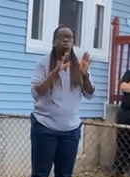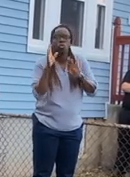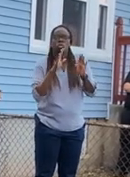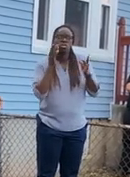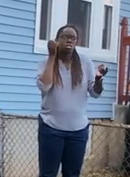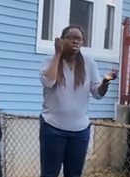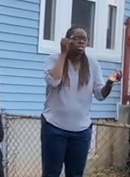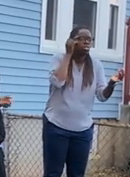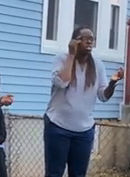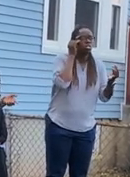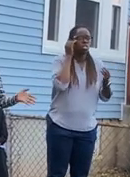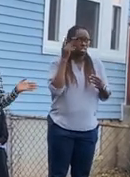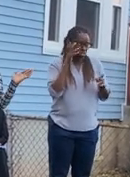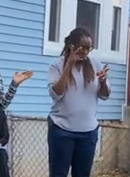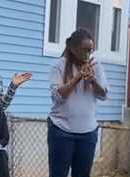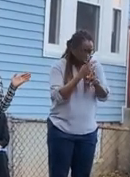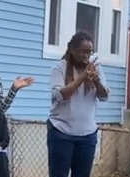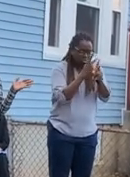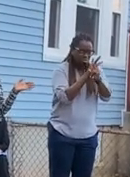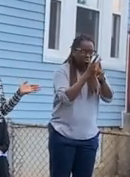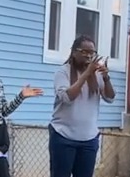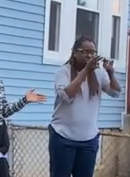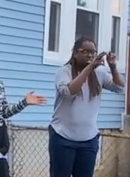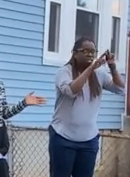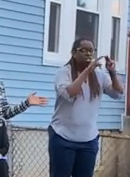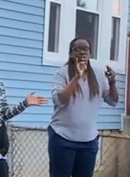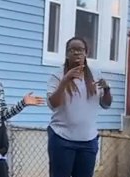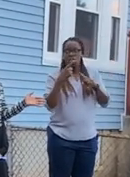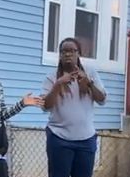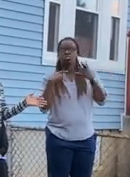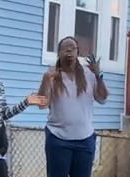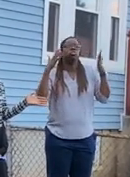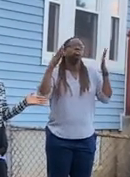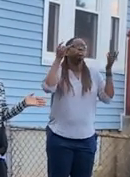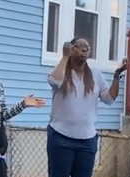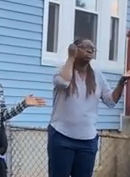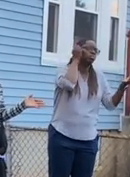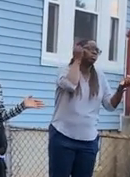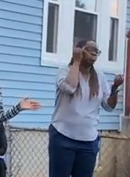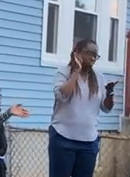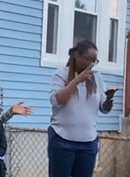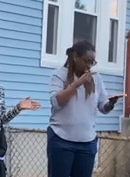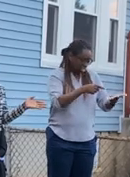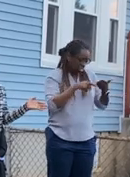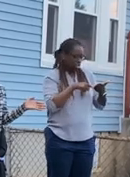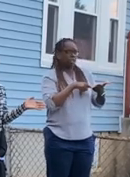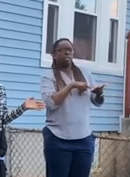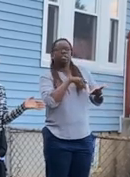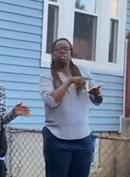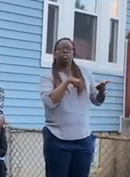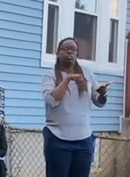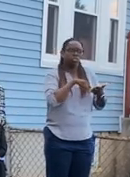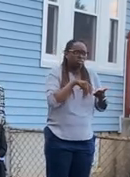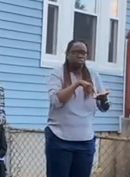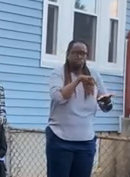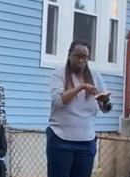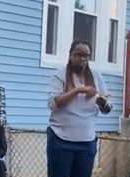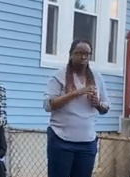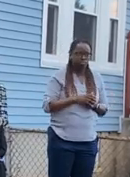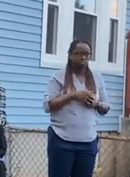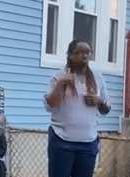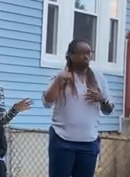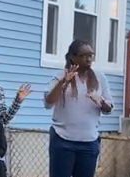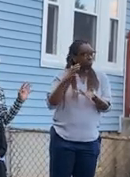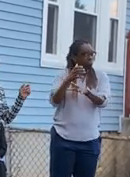go higher. Don't have to worry about the notice to quit that we got, because we got notice to quit, but we just didn't move.